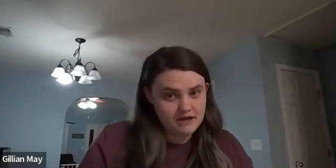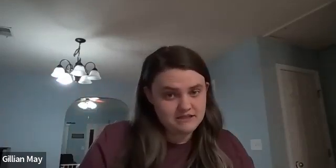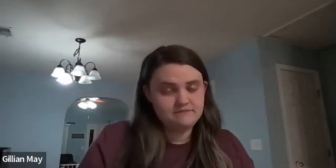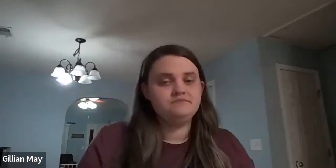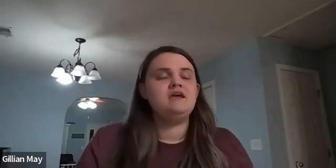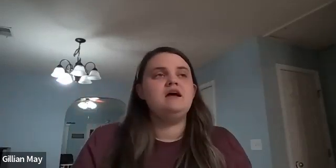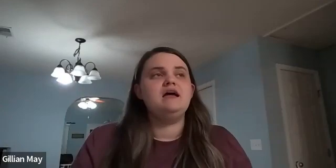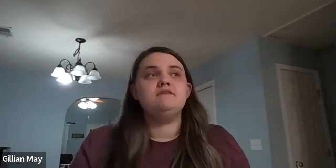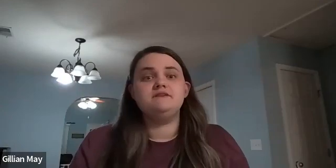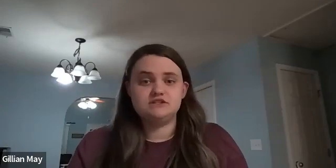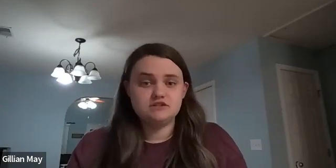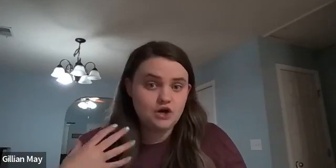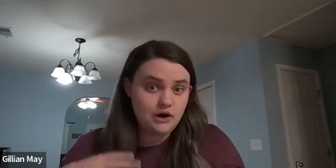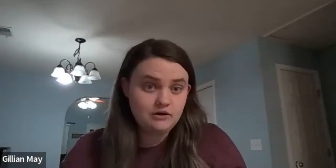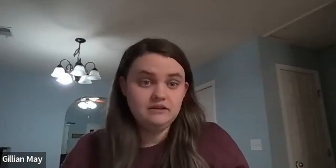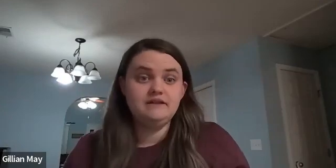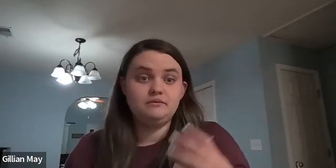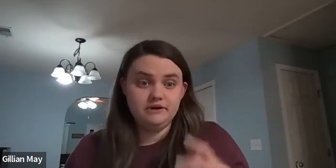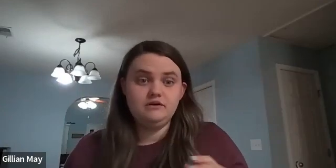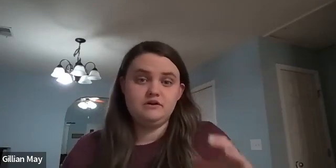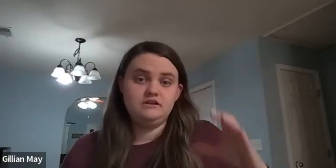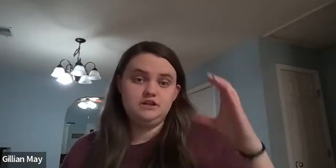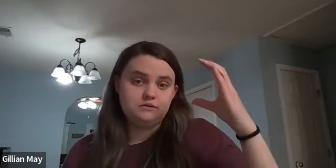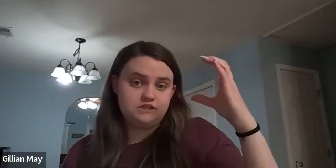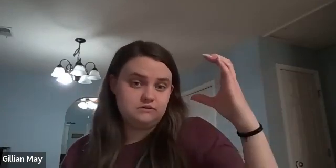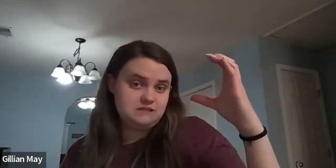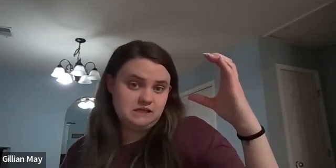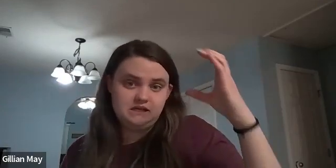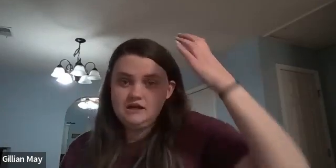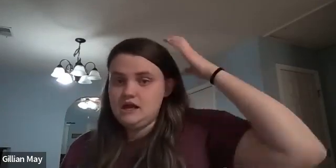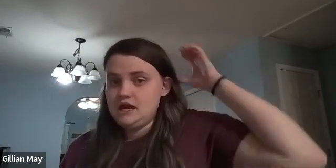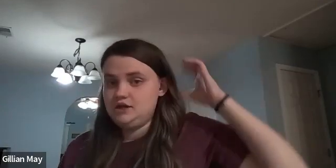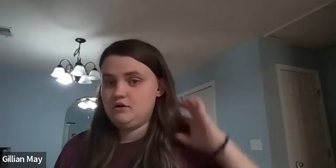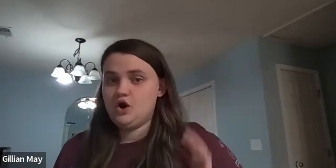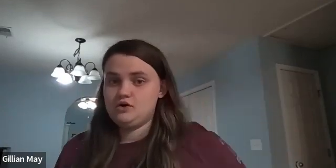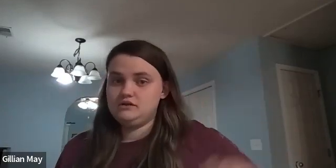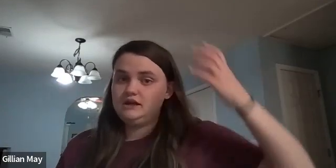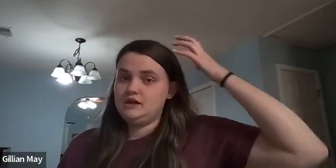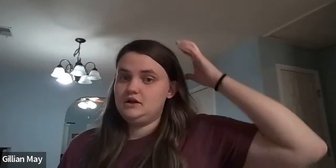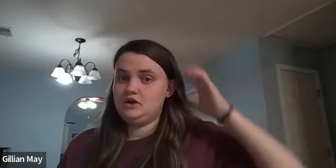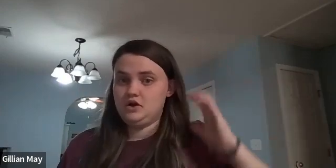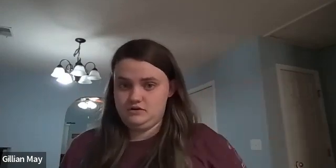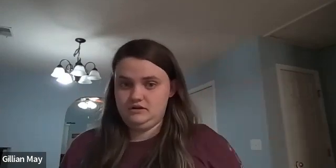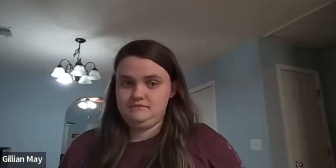otherwise. If it's curly, like real curly, you would do a C and you go curly. Curly.